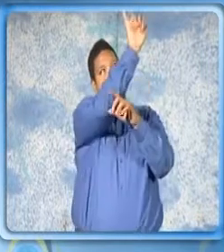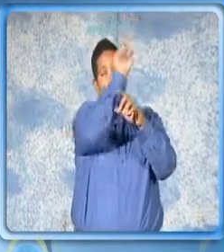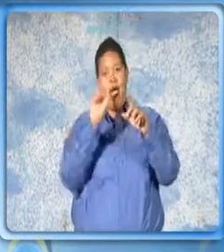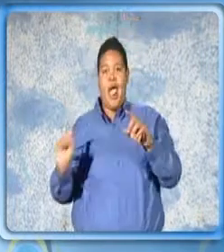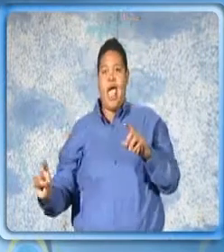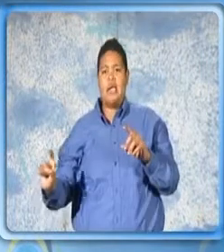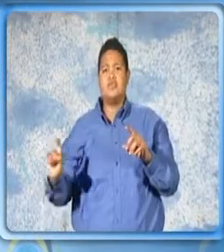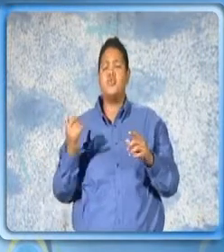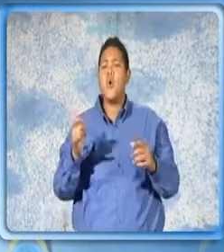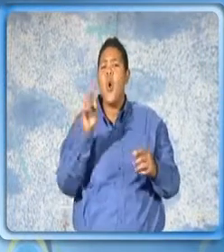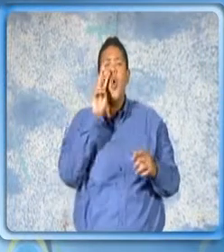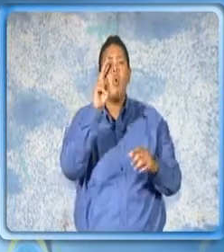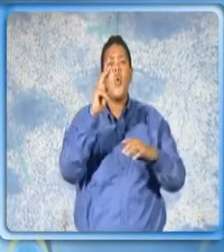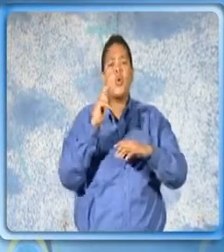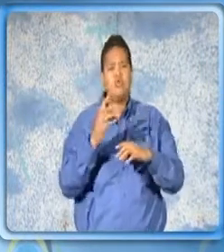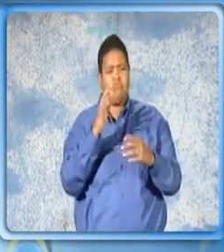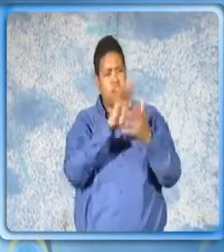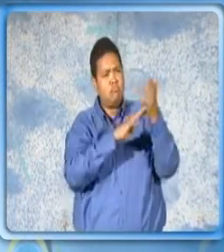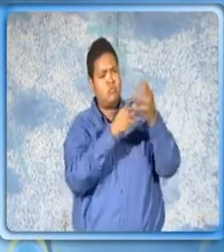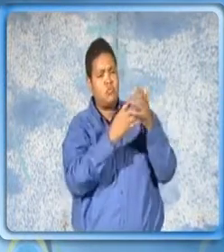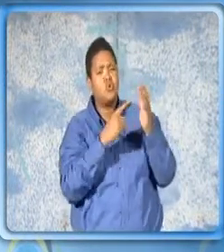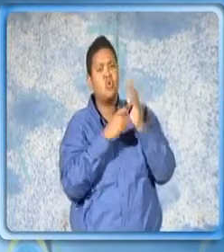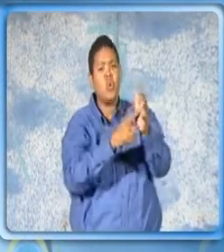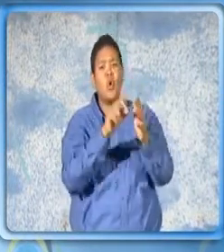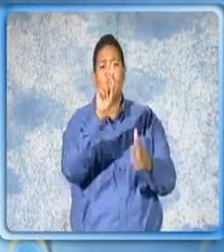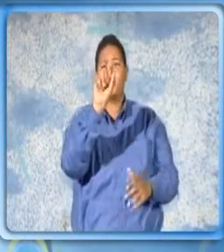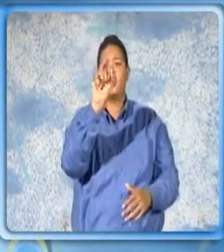the domain and range.